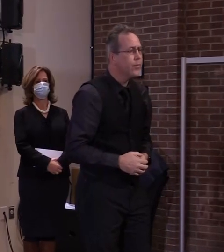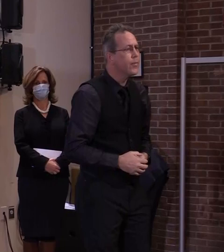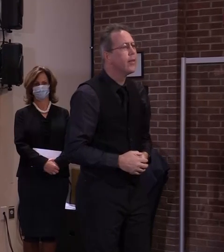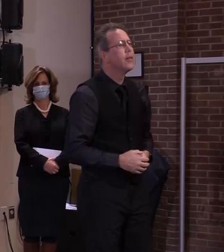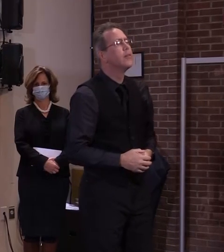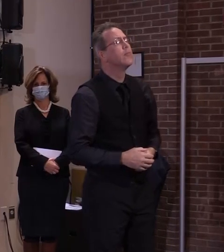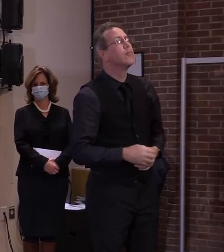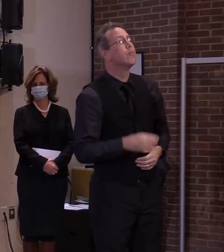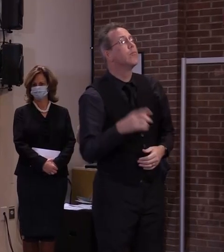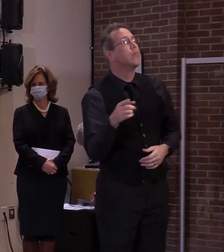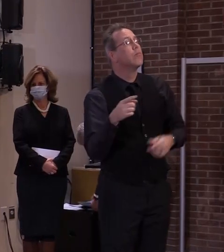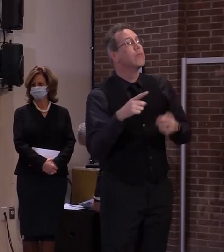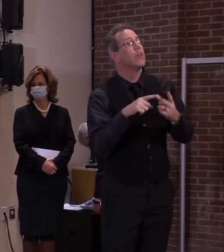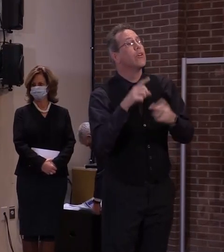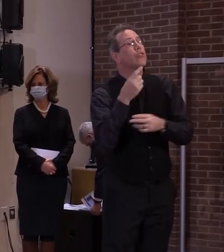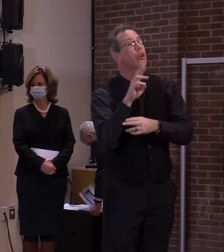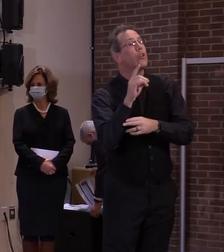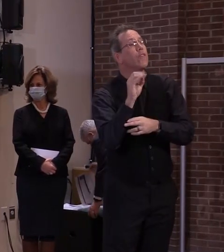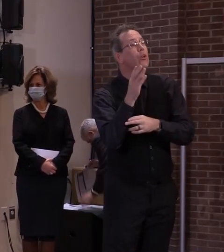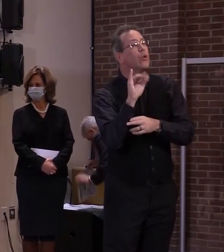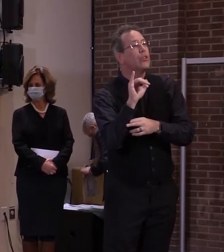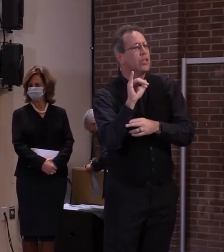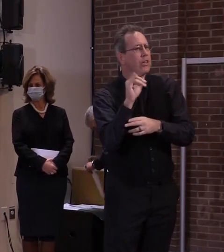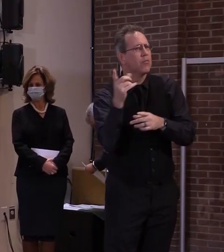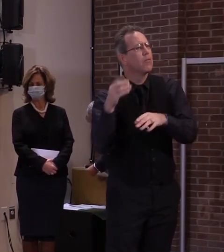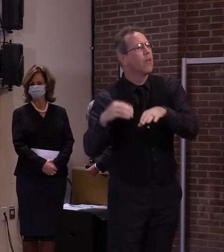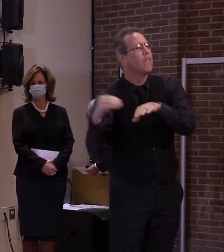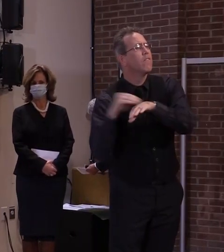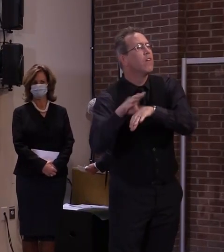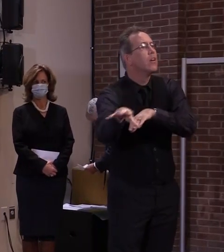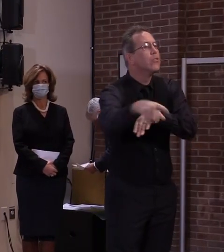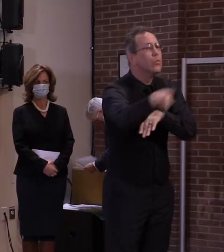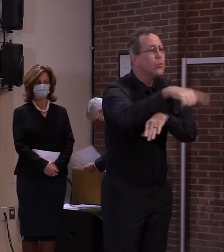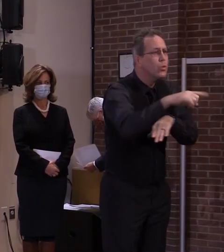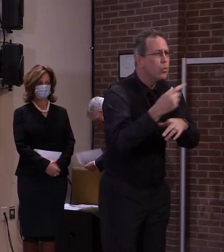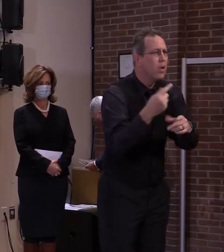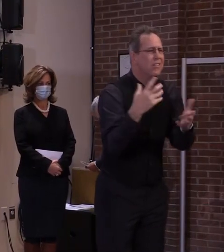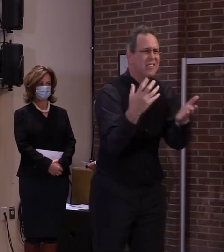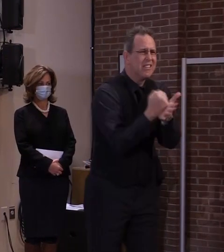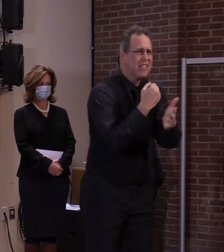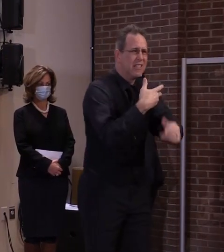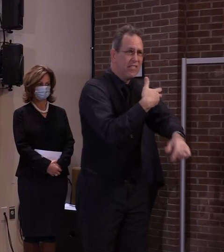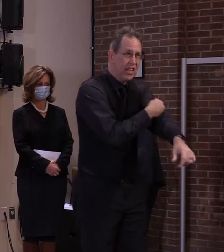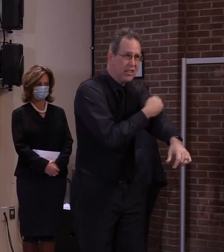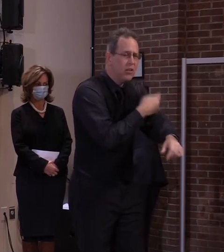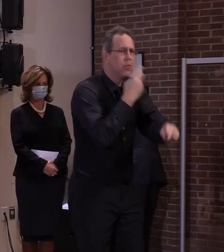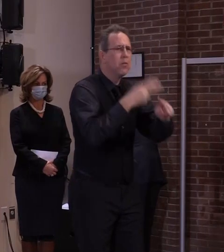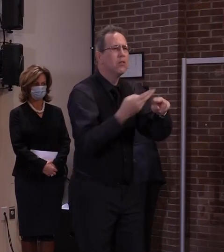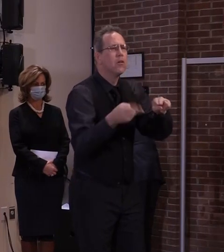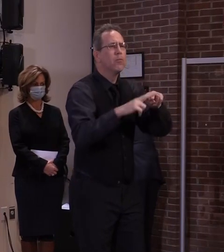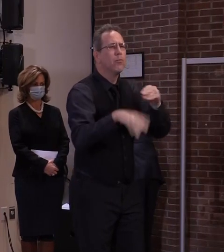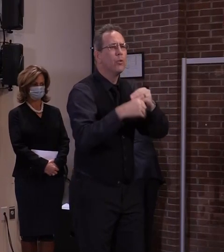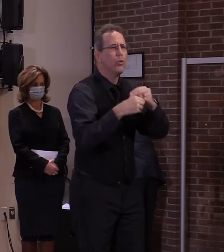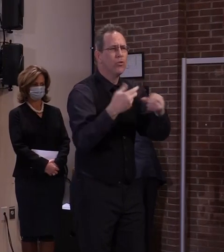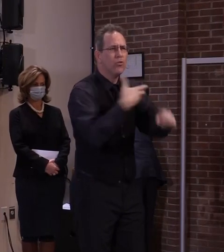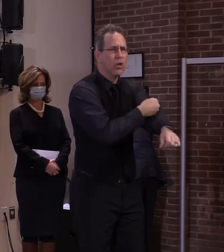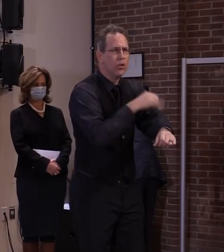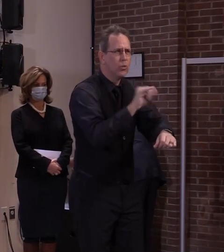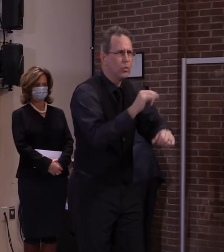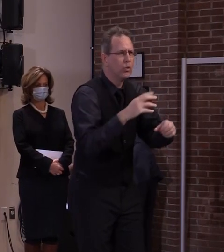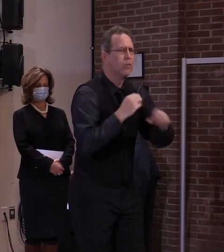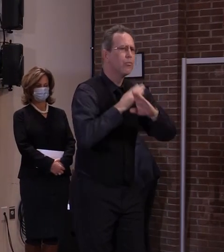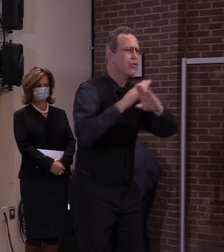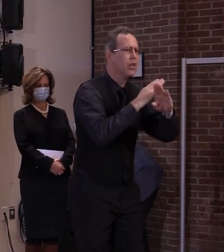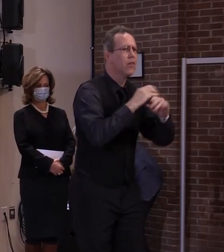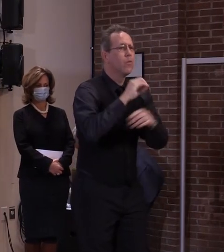boosted as the best way to protect yourself from Omicron. They also indicated that additional therapeutics would